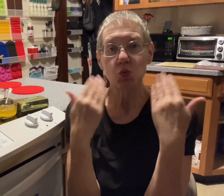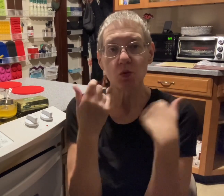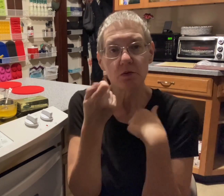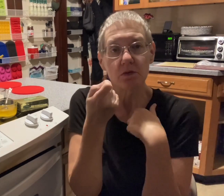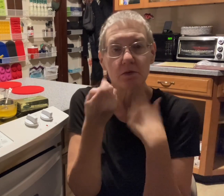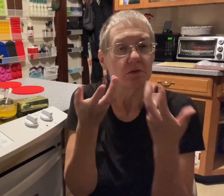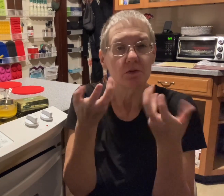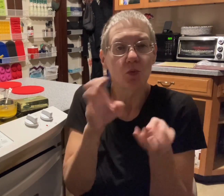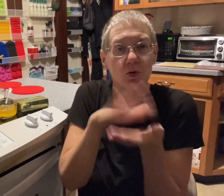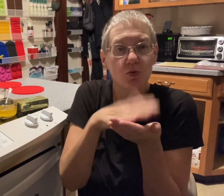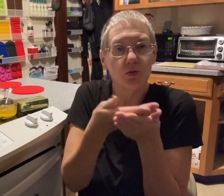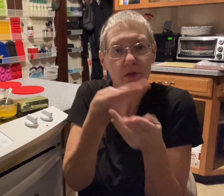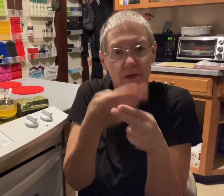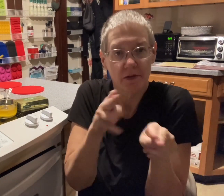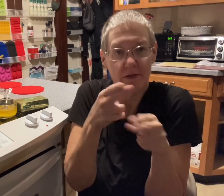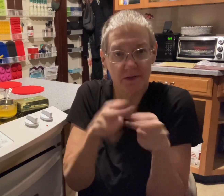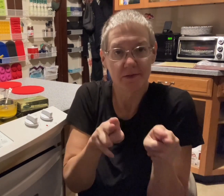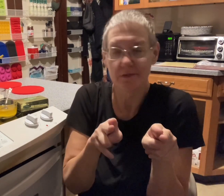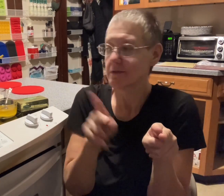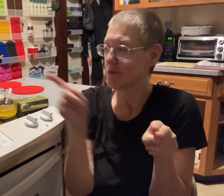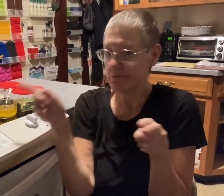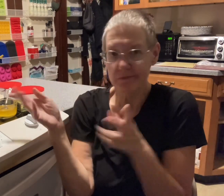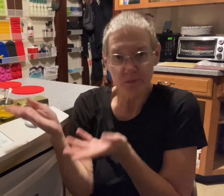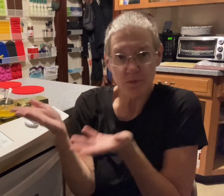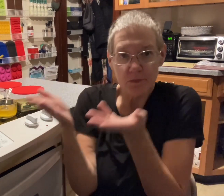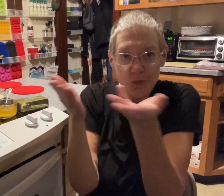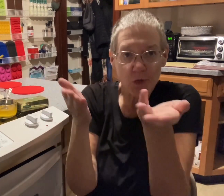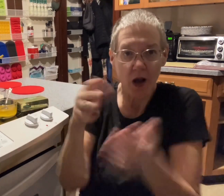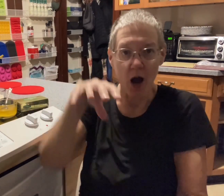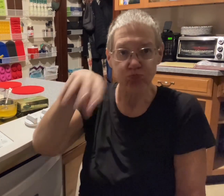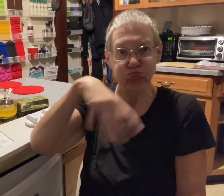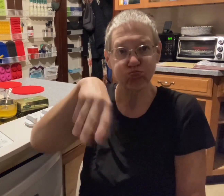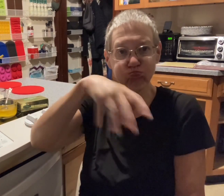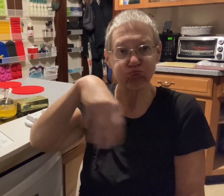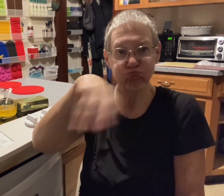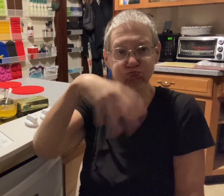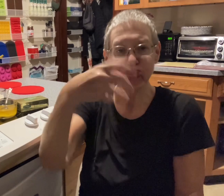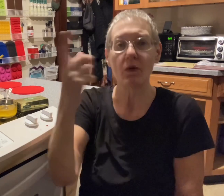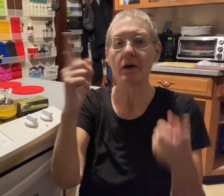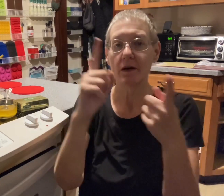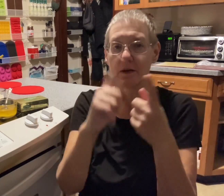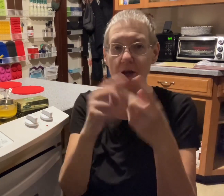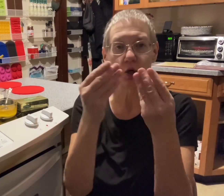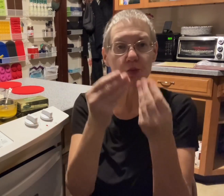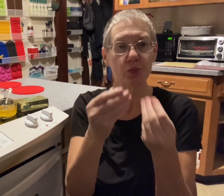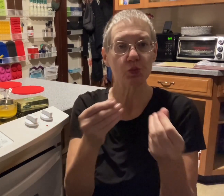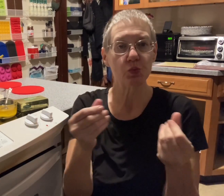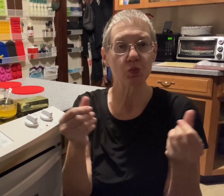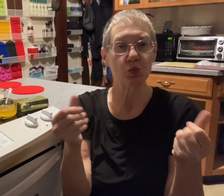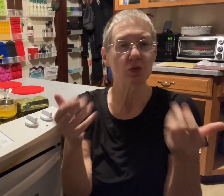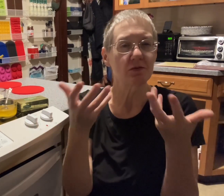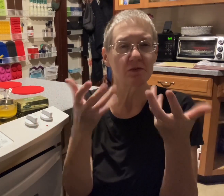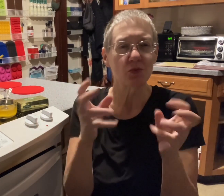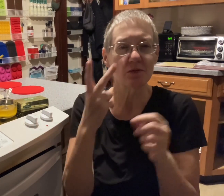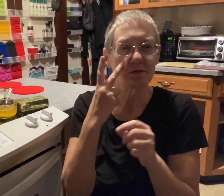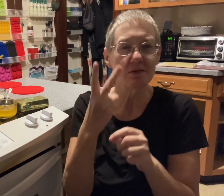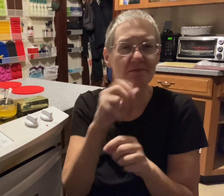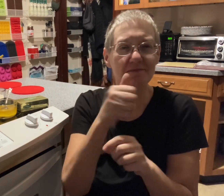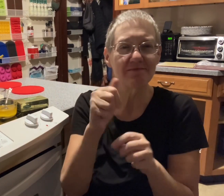It's going to need time to cool. You don't want to cook those eggs when you add it in. We're going to bring this over to the mixer and beat it till smooth.